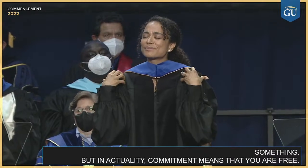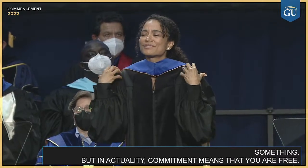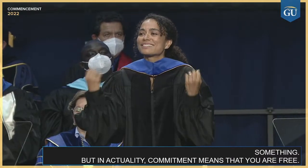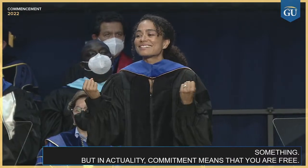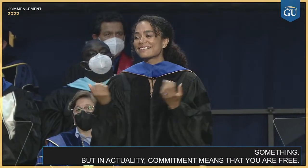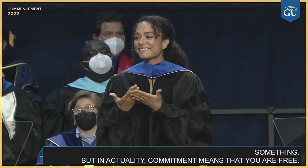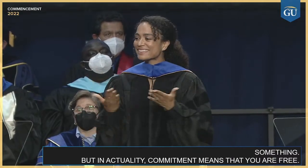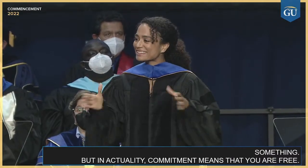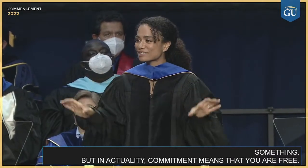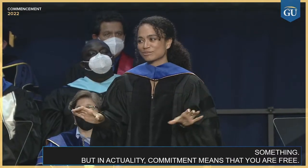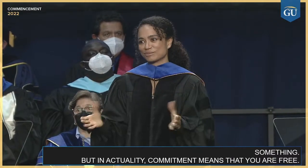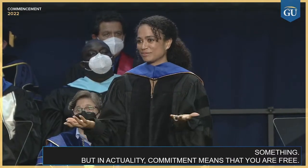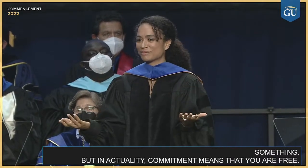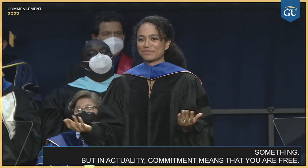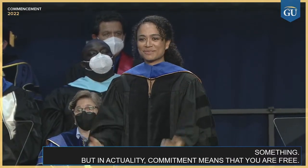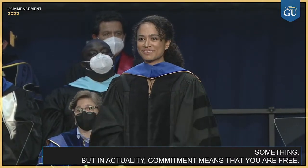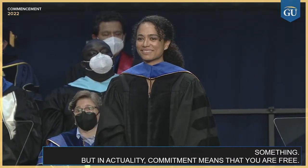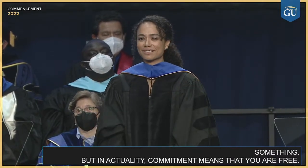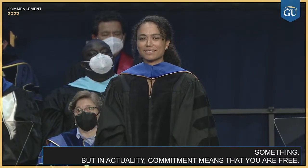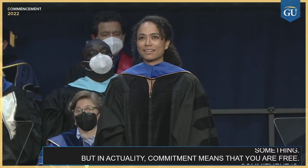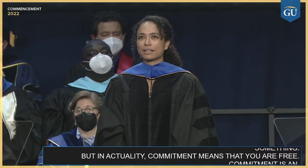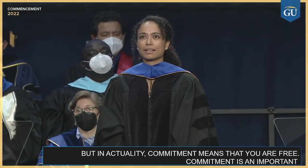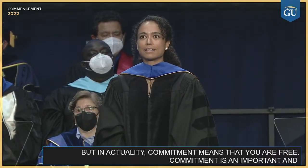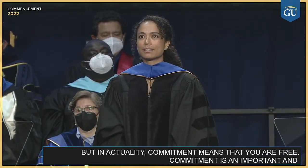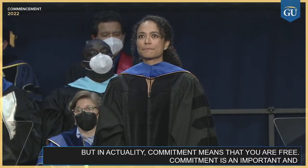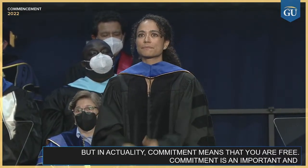Commitment is an important and a brave thing to do.